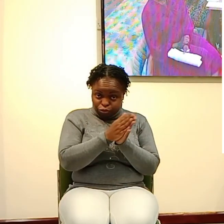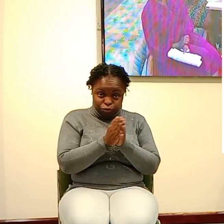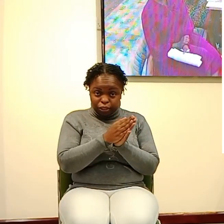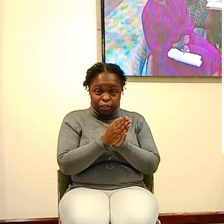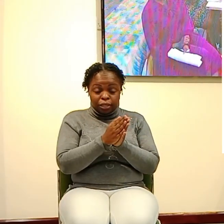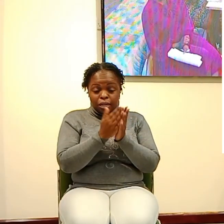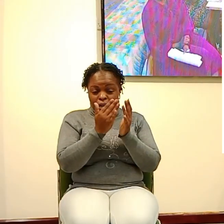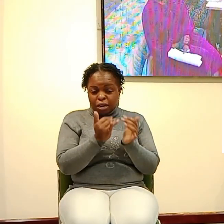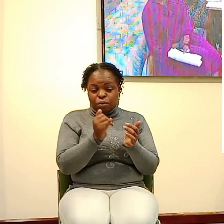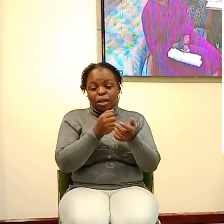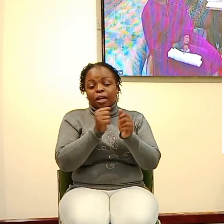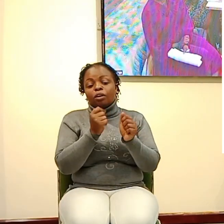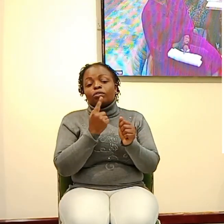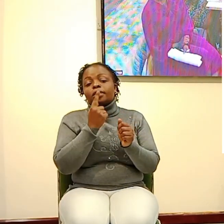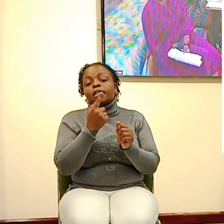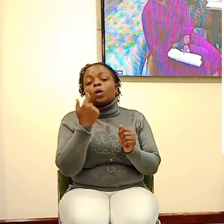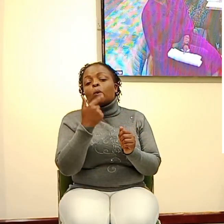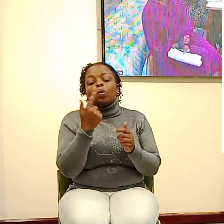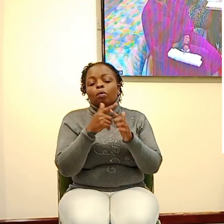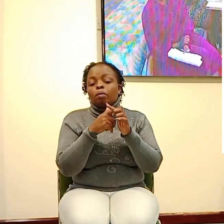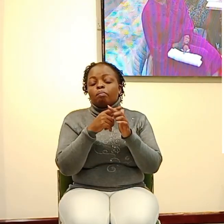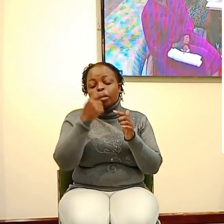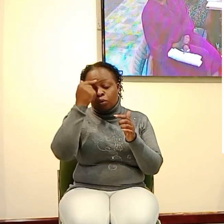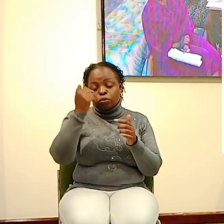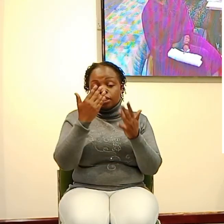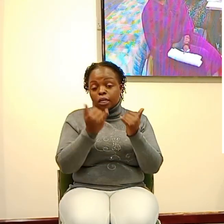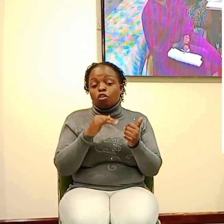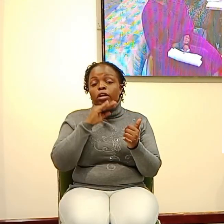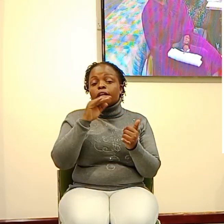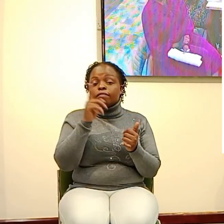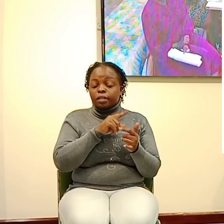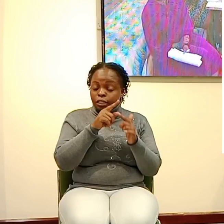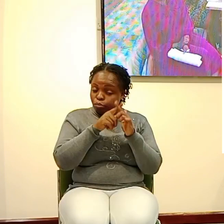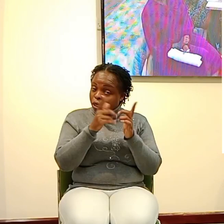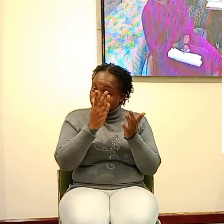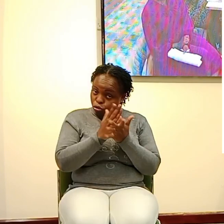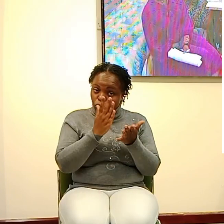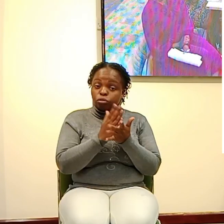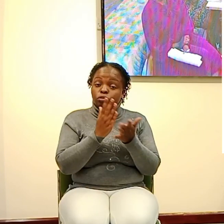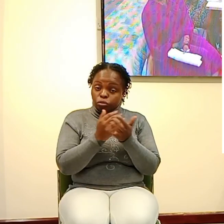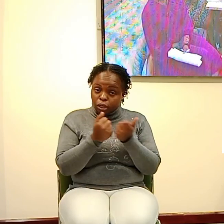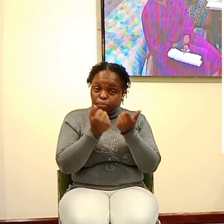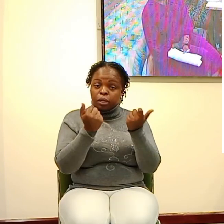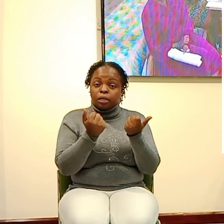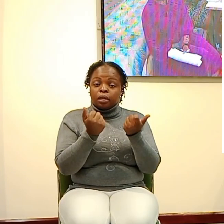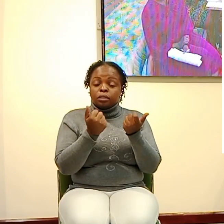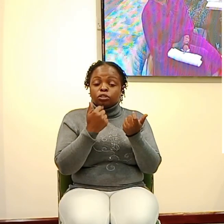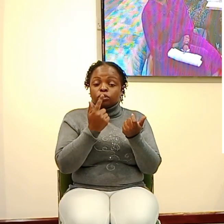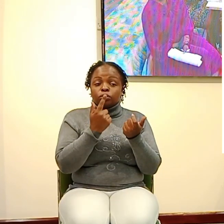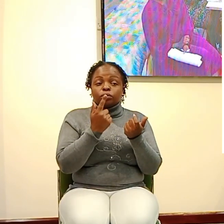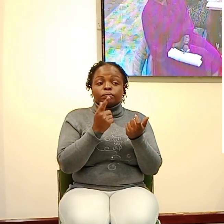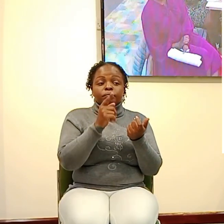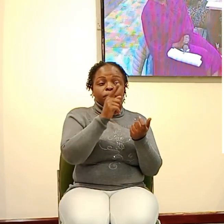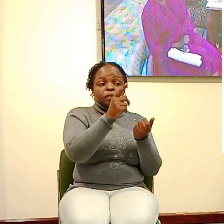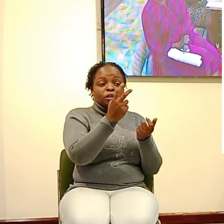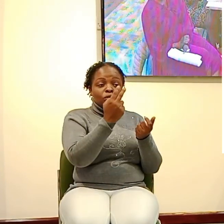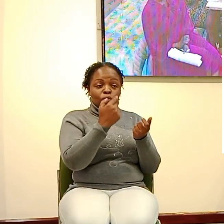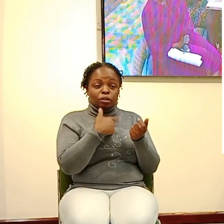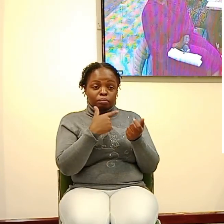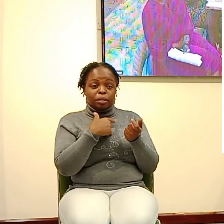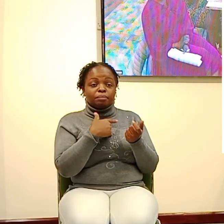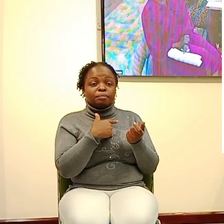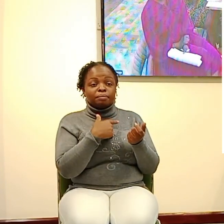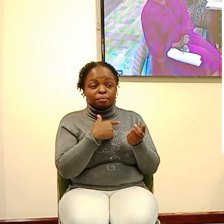is now late, but just know. Let me as we go, because Wajohe is looking at me, yes,